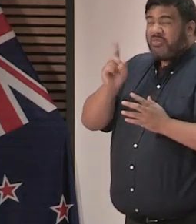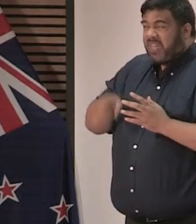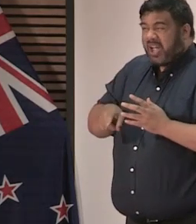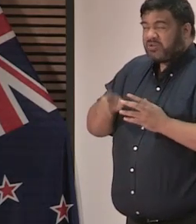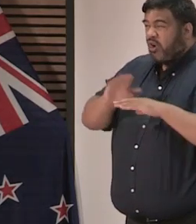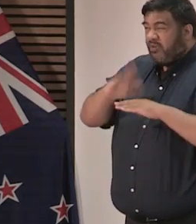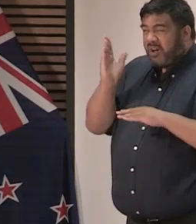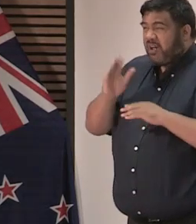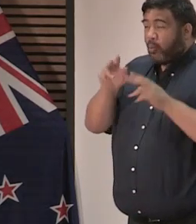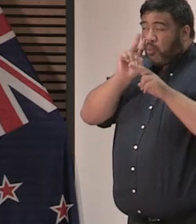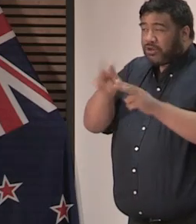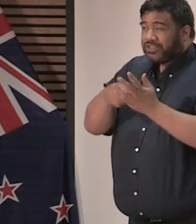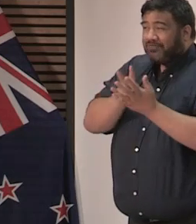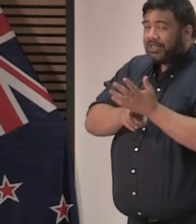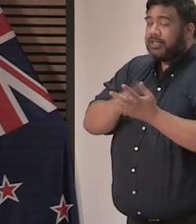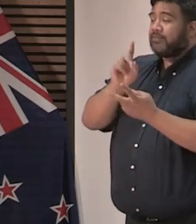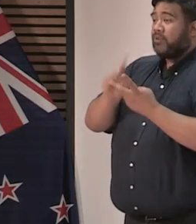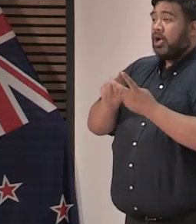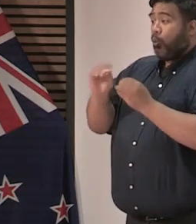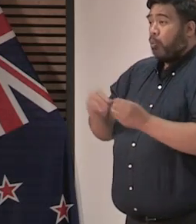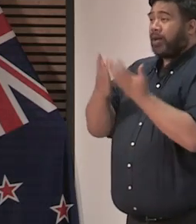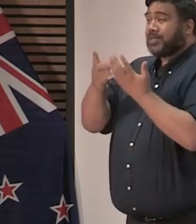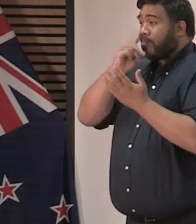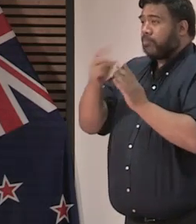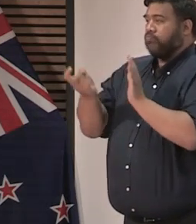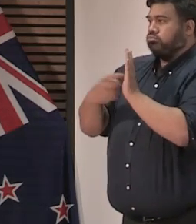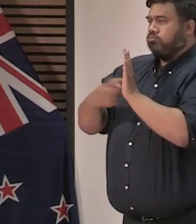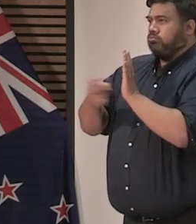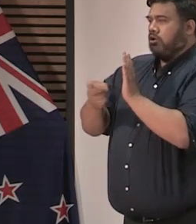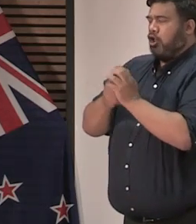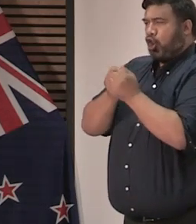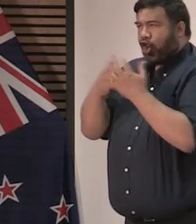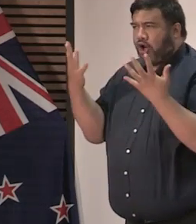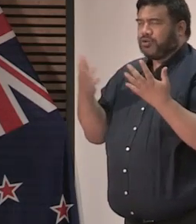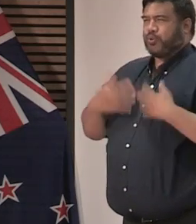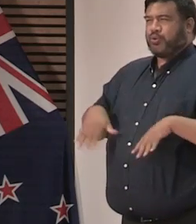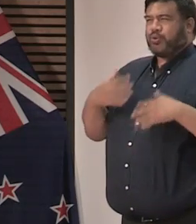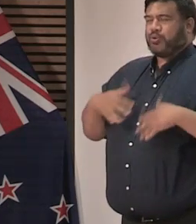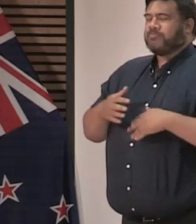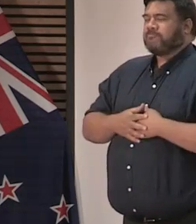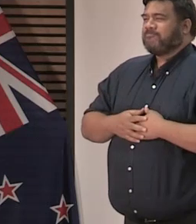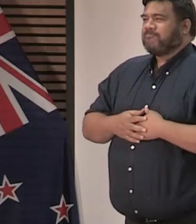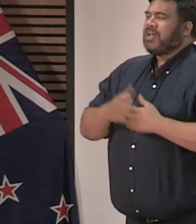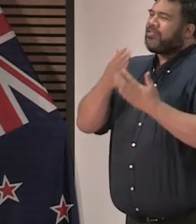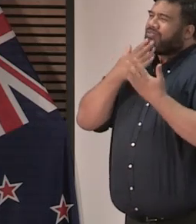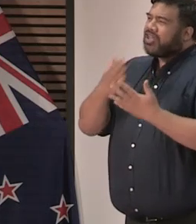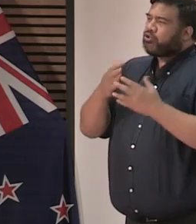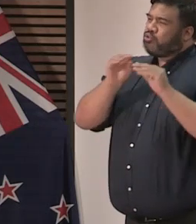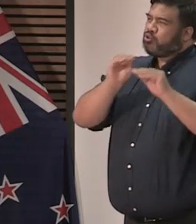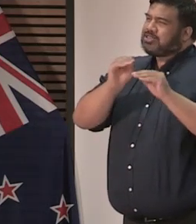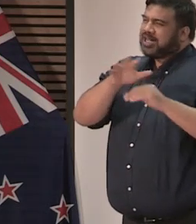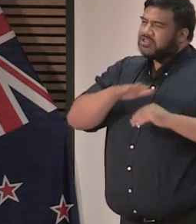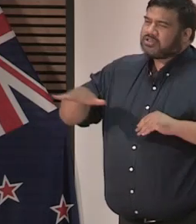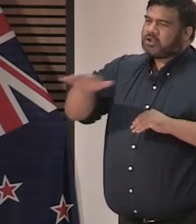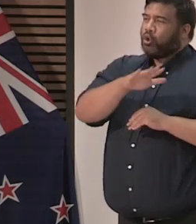over 100,000 visits over those 3 days. So I want to thank the profession for their goodwill and their professionalism. To